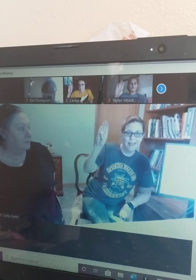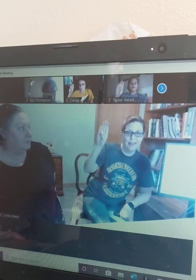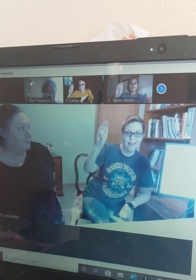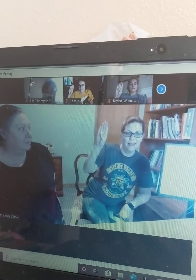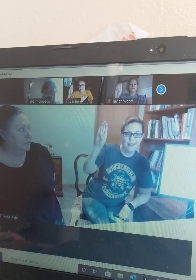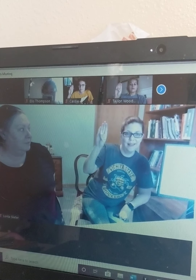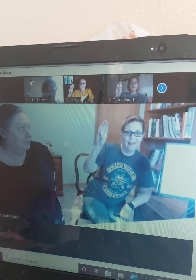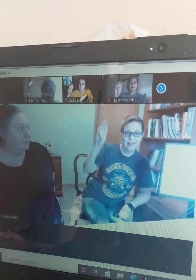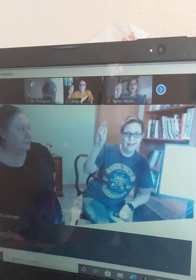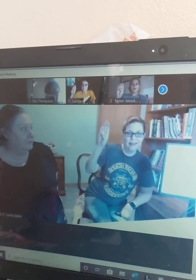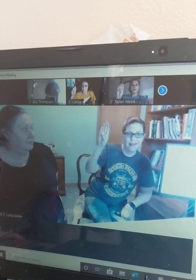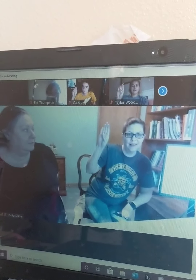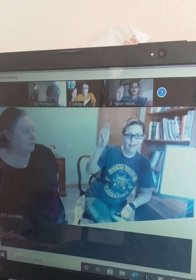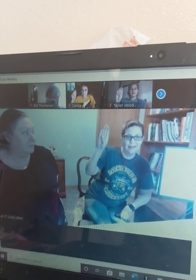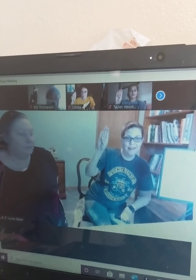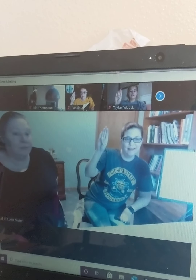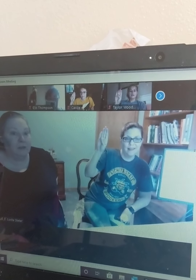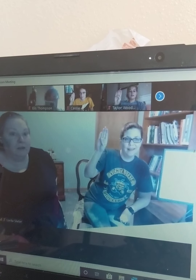B,